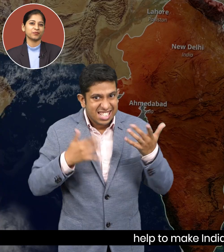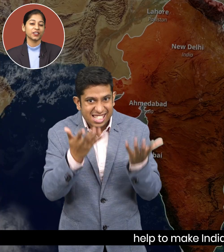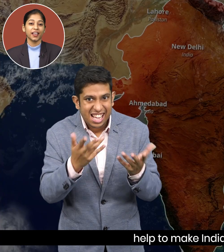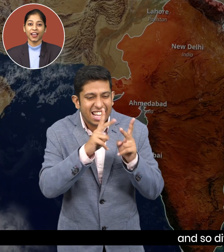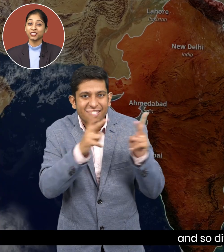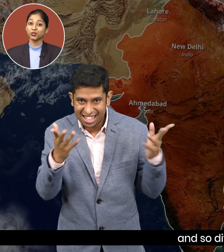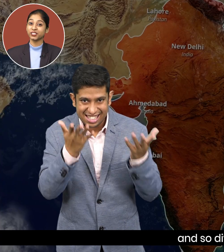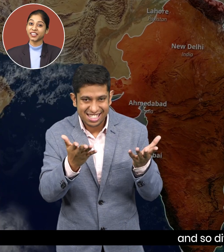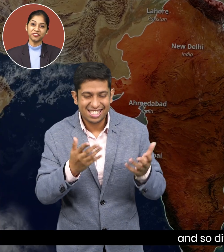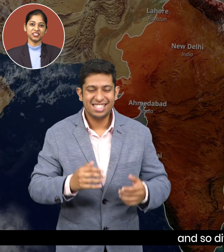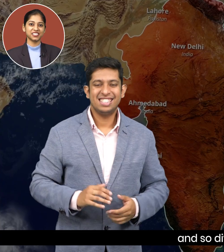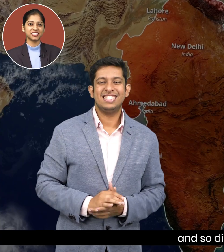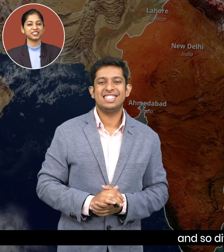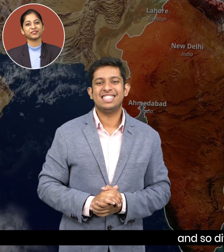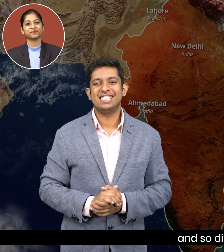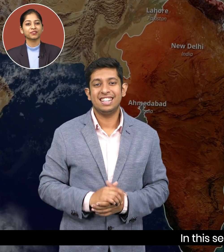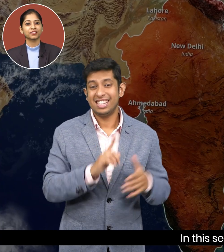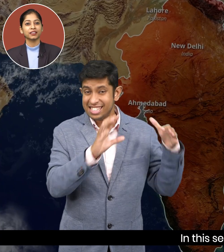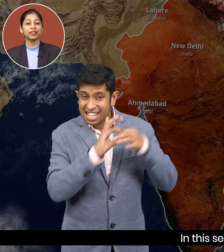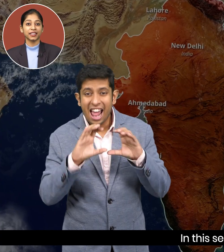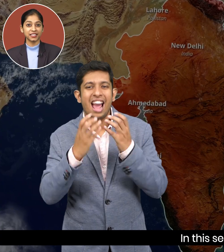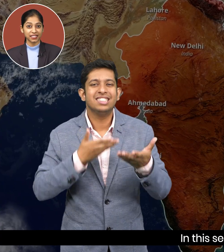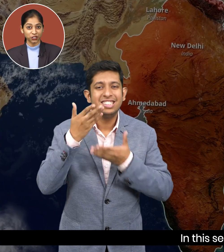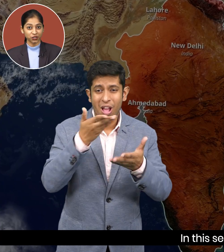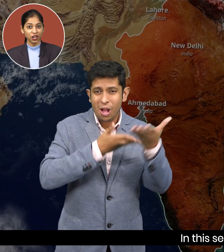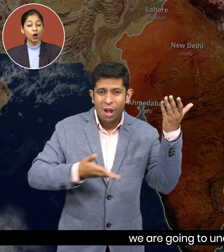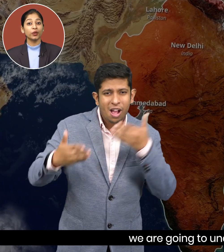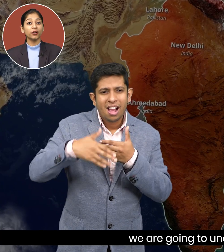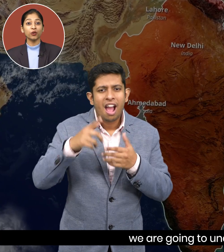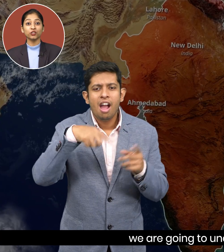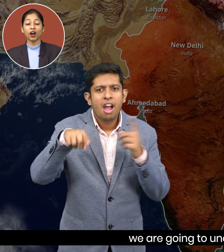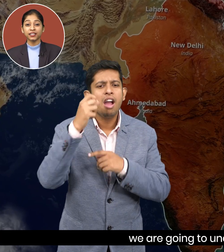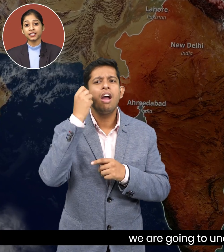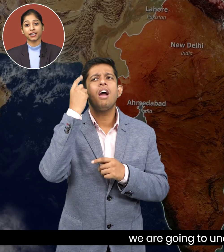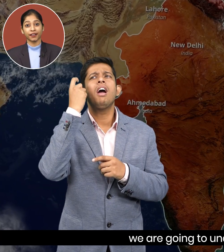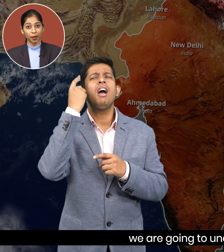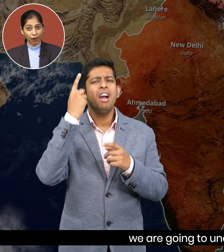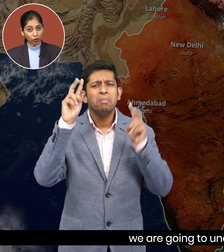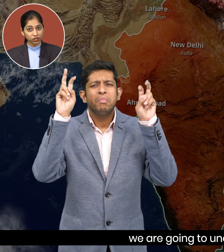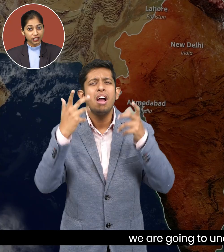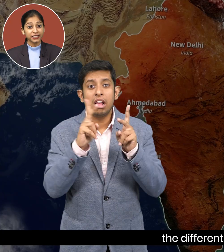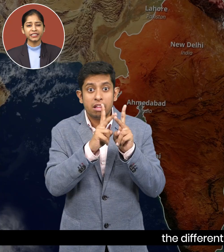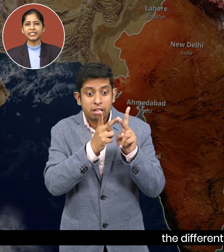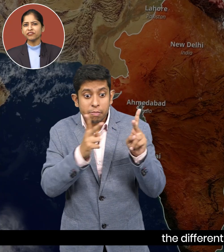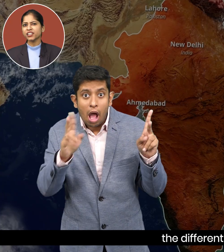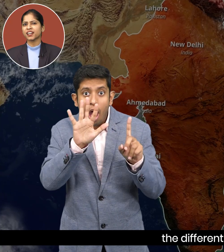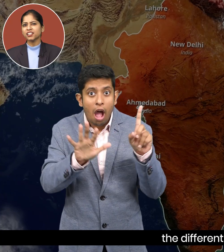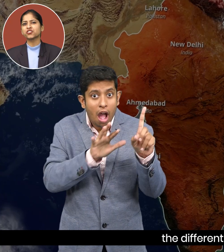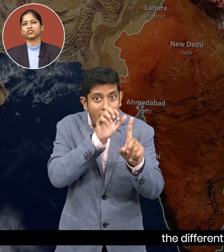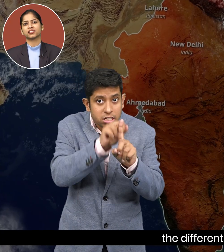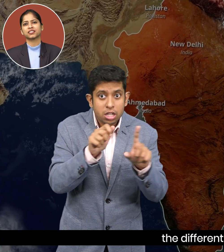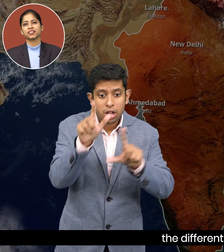interesting and so diverse. In this session, we are going to understand about the